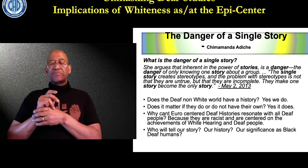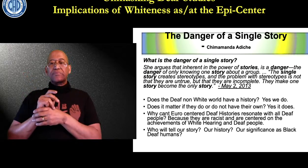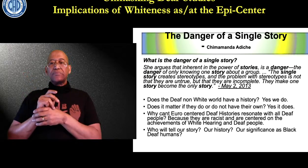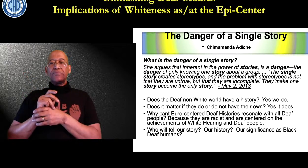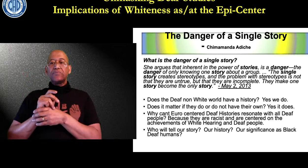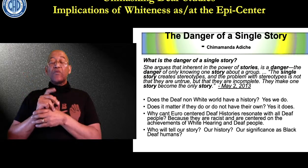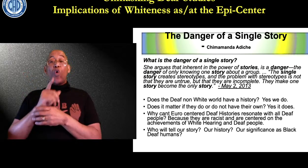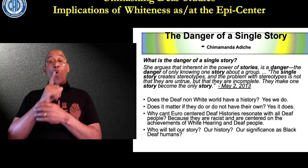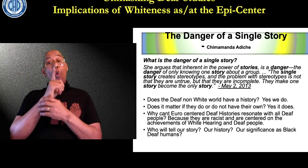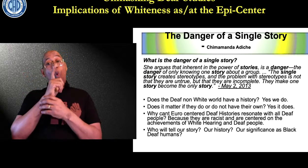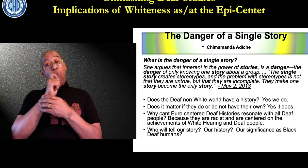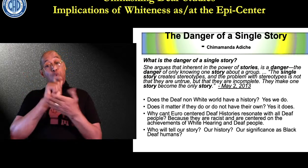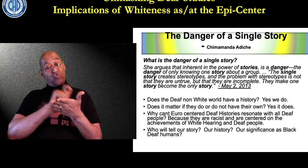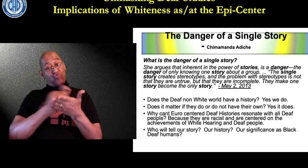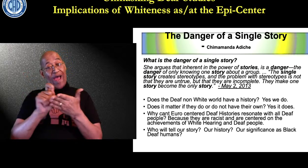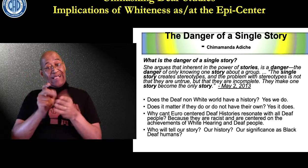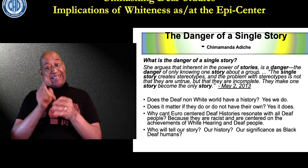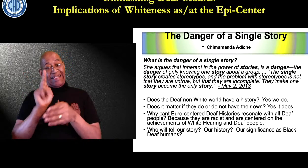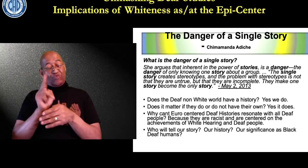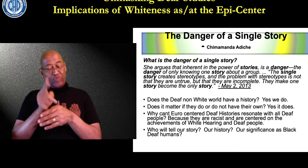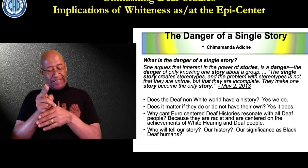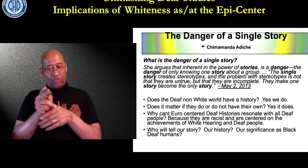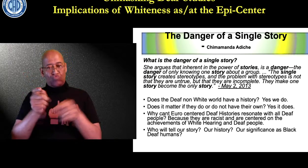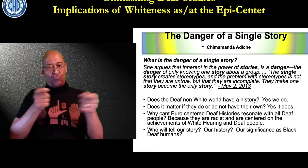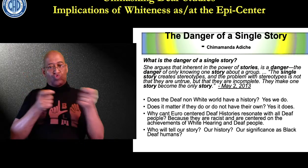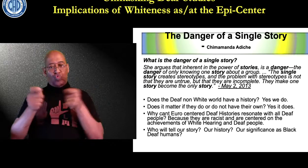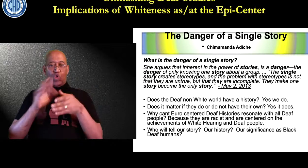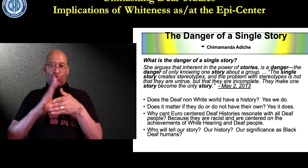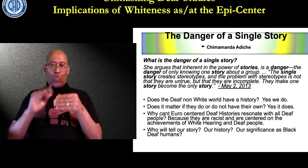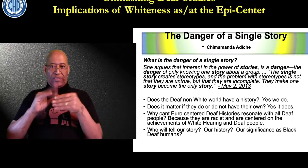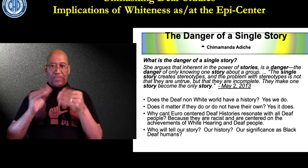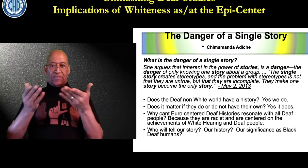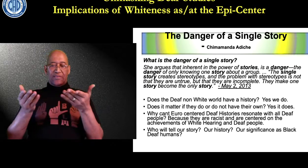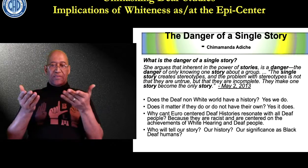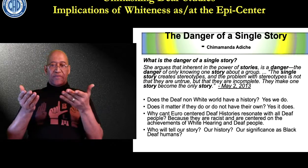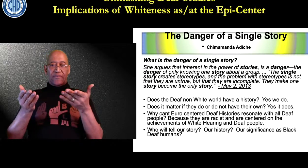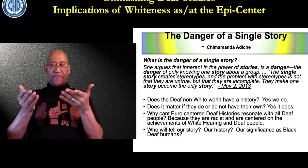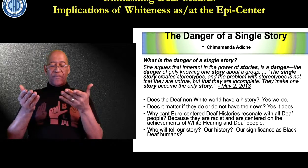they're dominant in their writings of history.